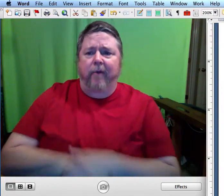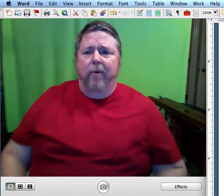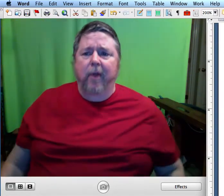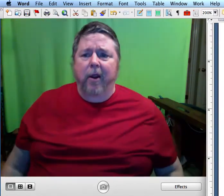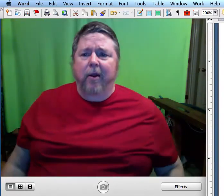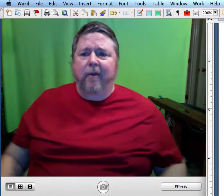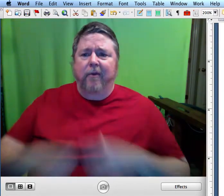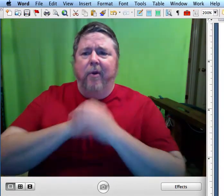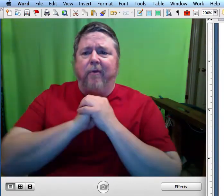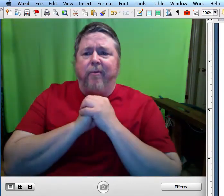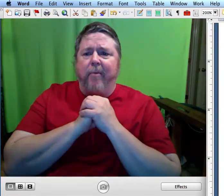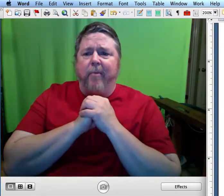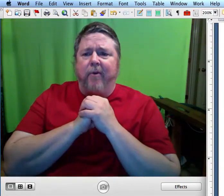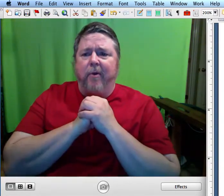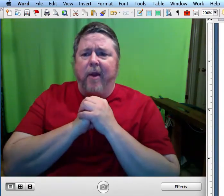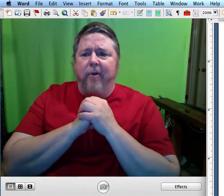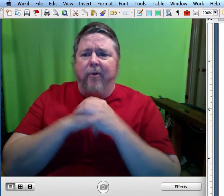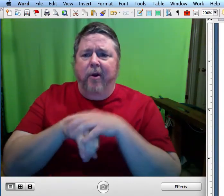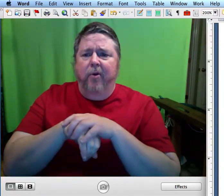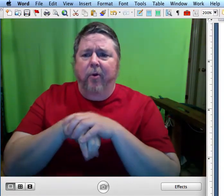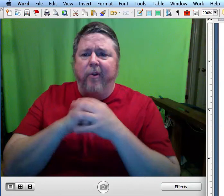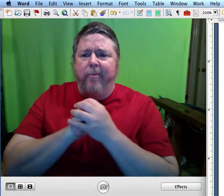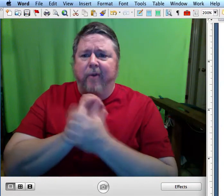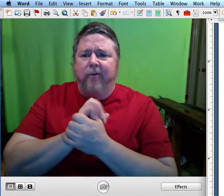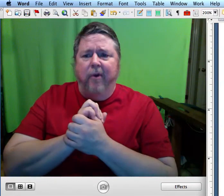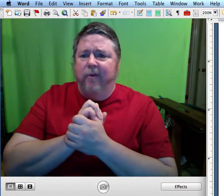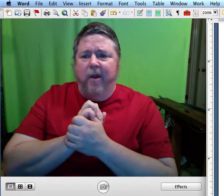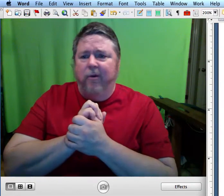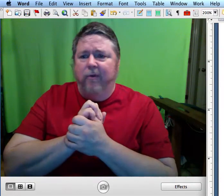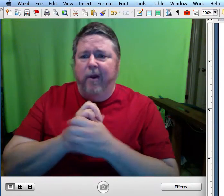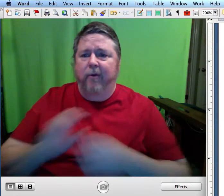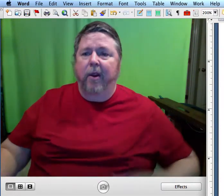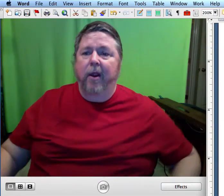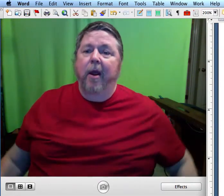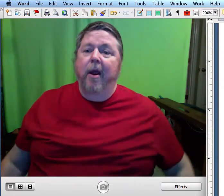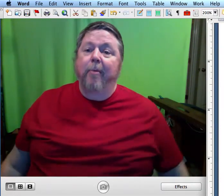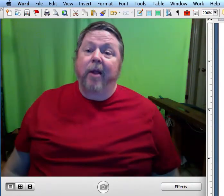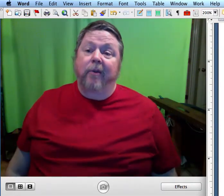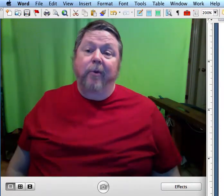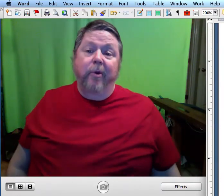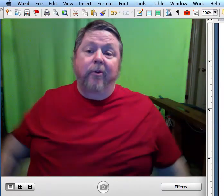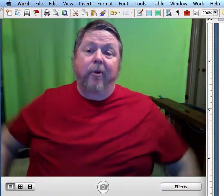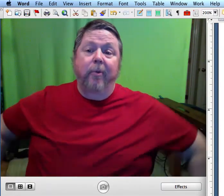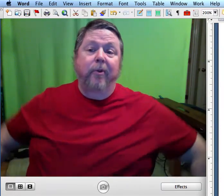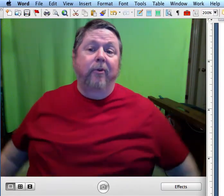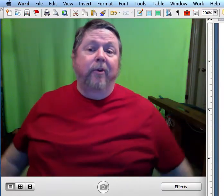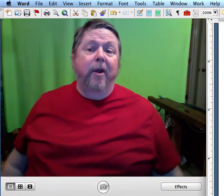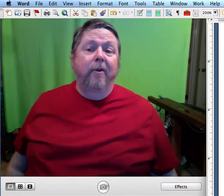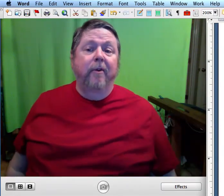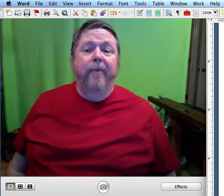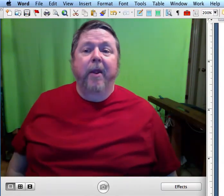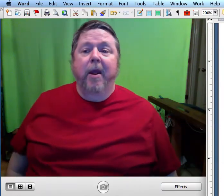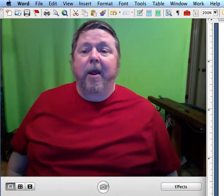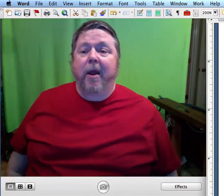you, because you have to spend muscle energy to hold this posture, and it's not useful energy. Plus, when you put your arms to your